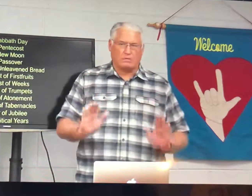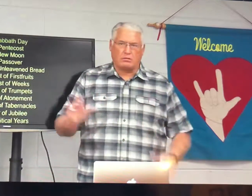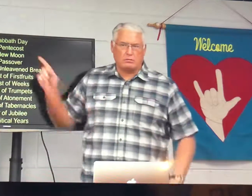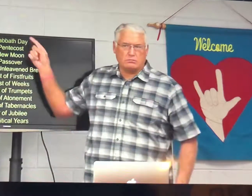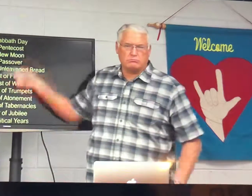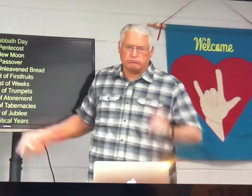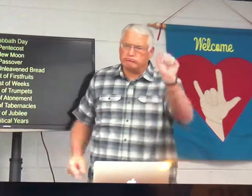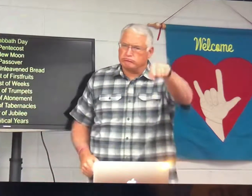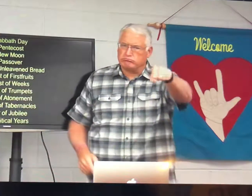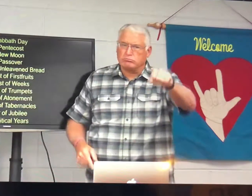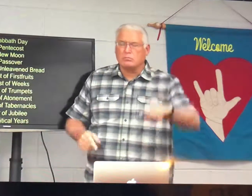And we'll wait for Mike